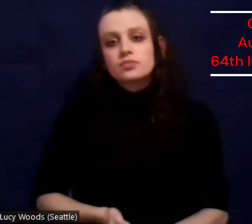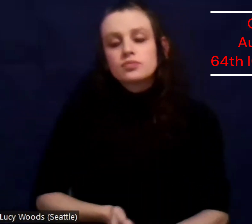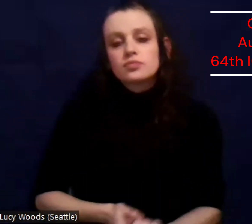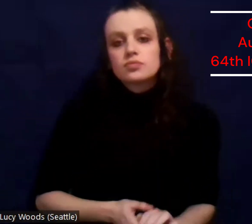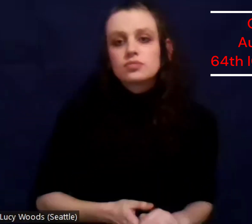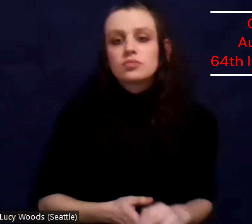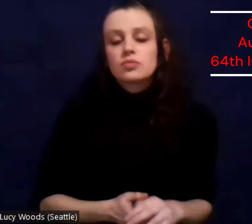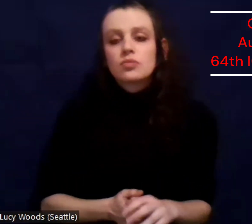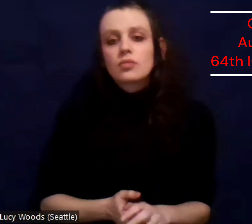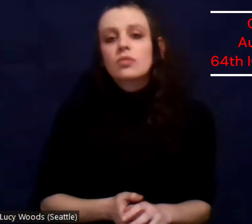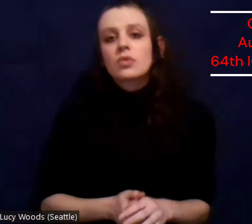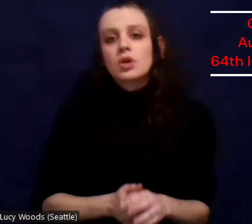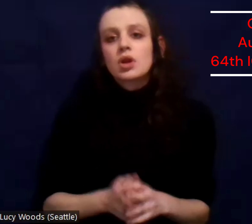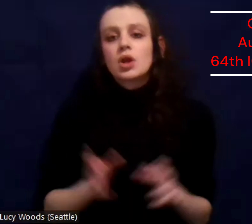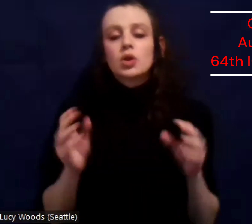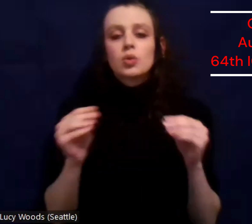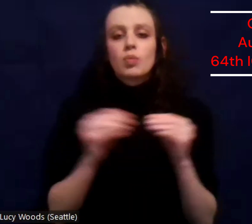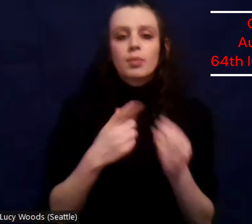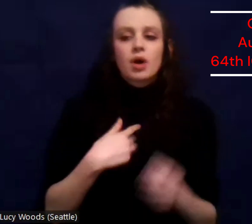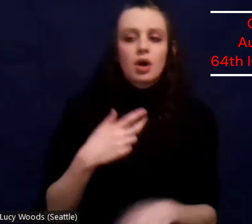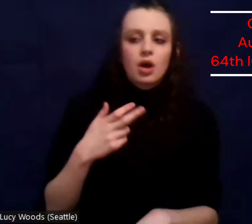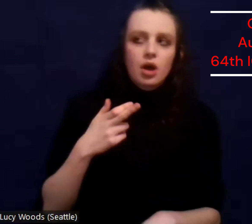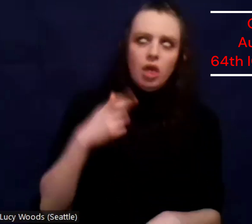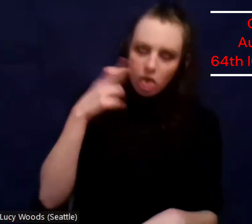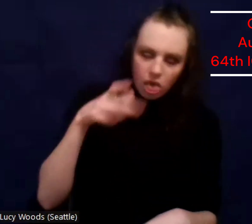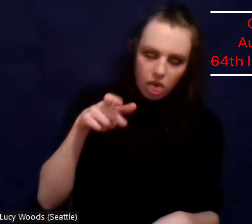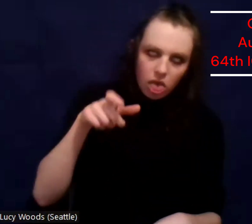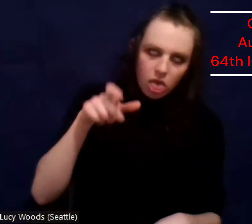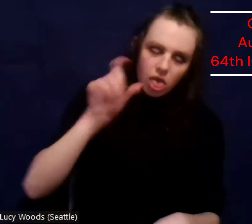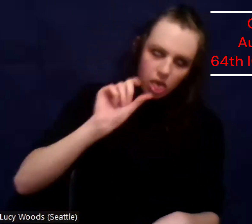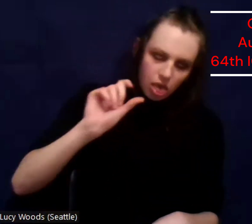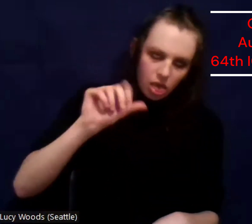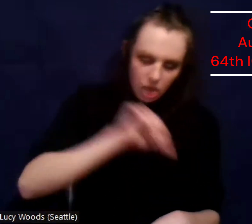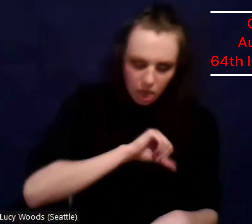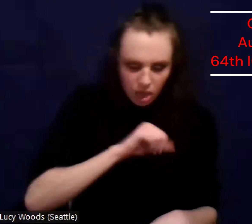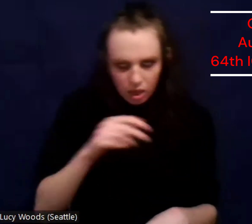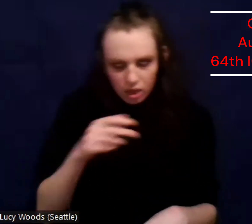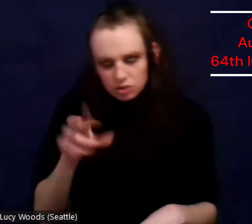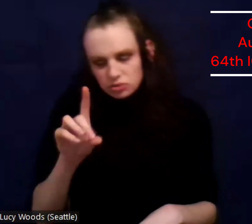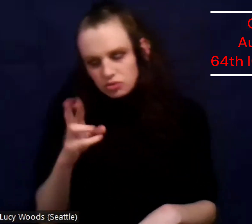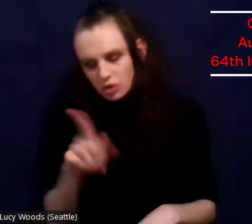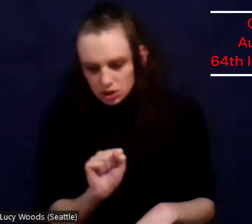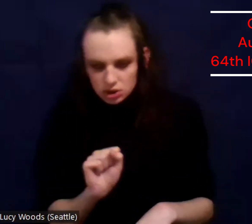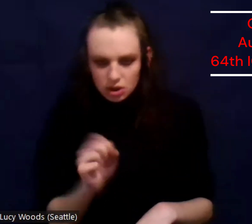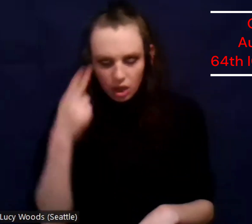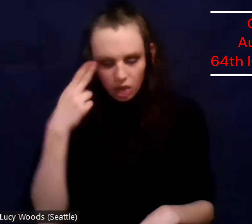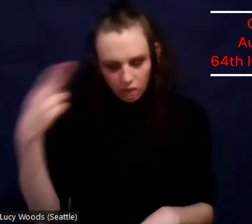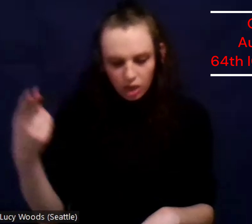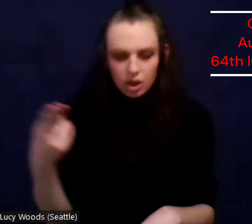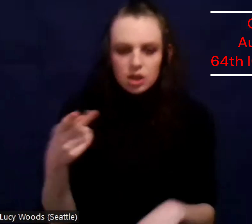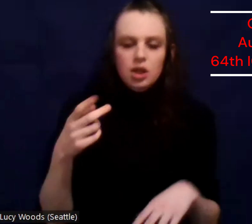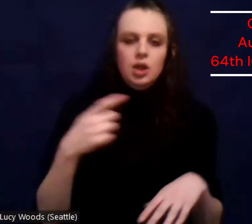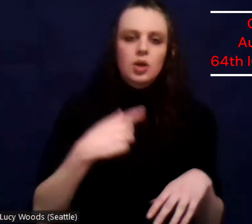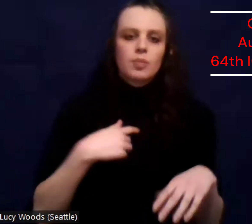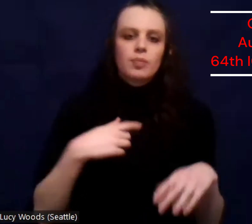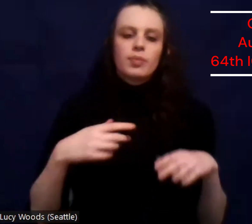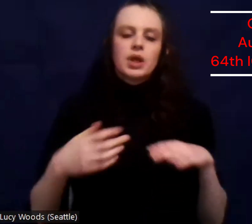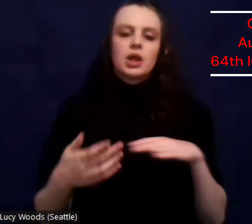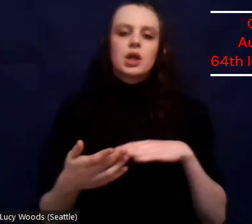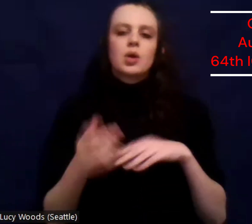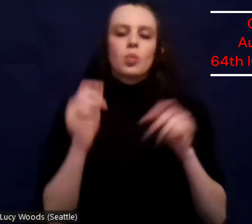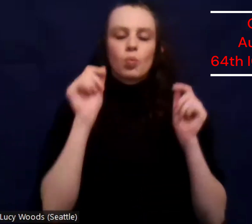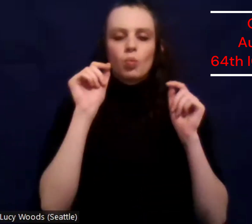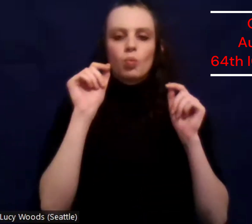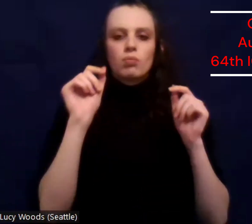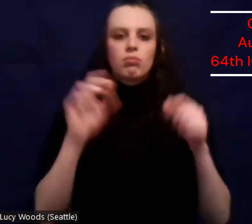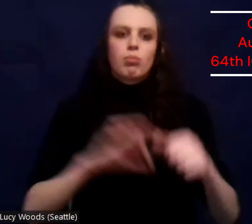the more fucked up I would get, the later I would sleep in, the the later I would wake up, and